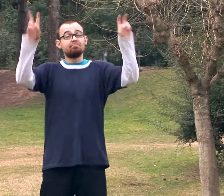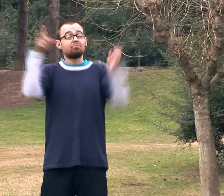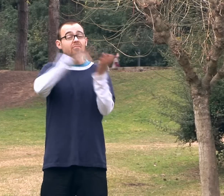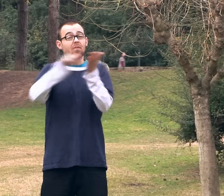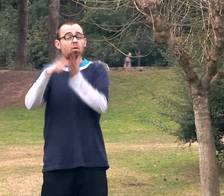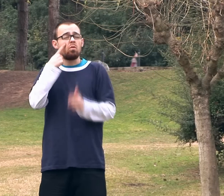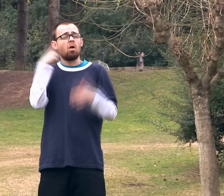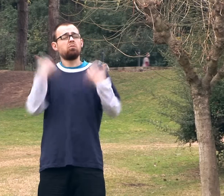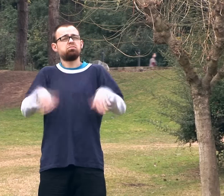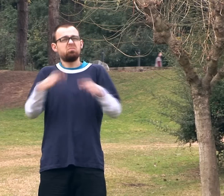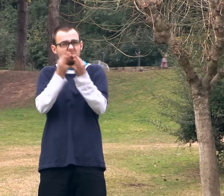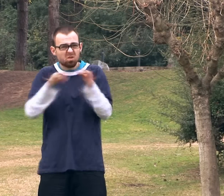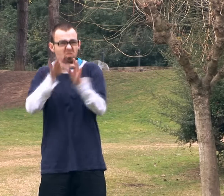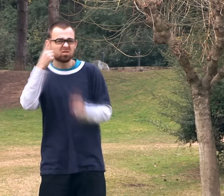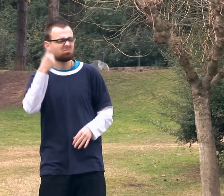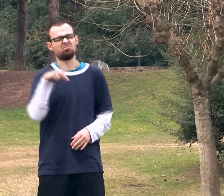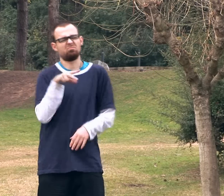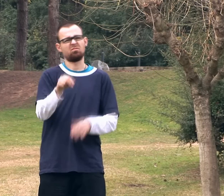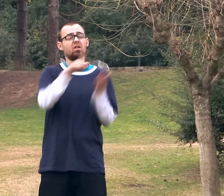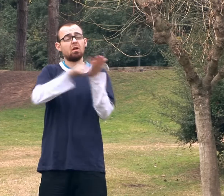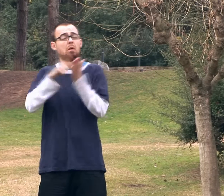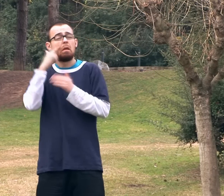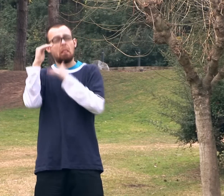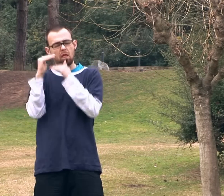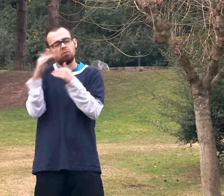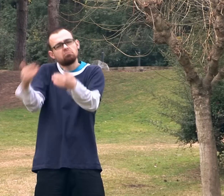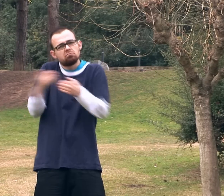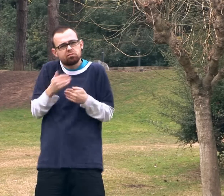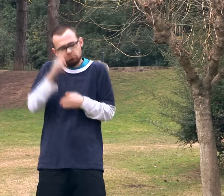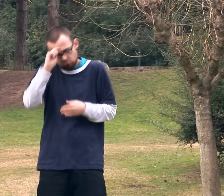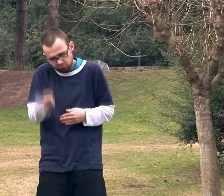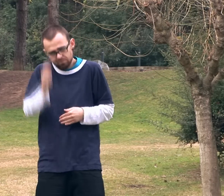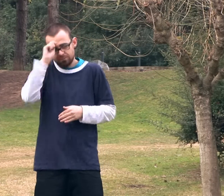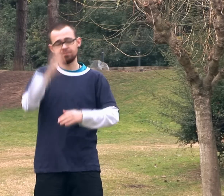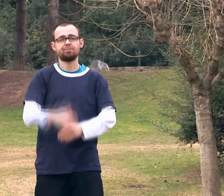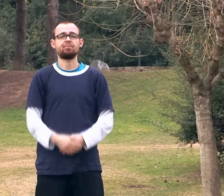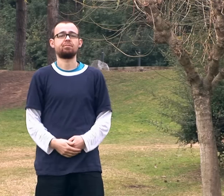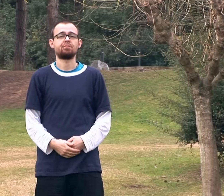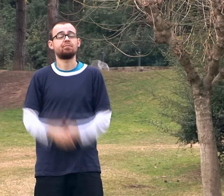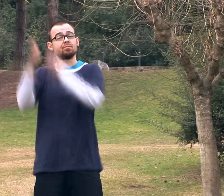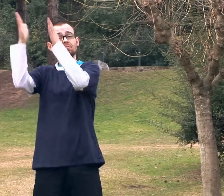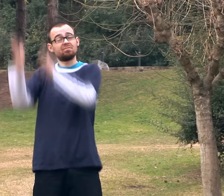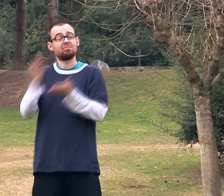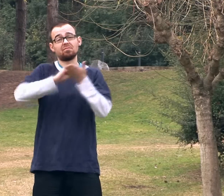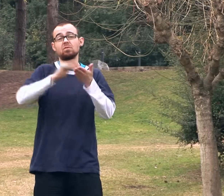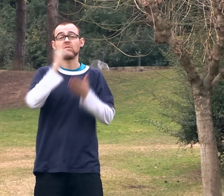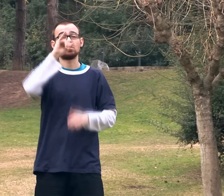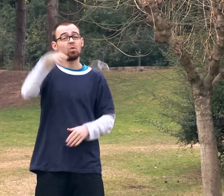6. Don't impose dominant languages, replant threatened languages. North Catalan writer Joan